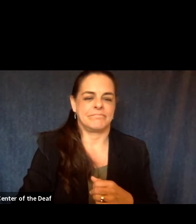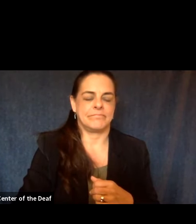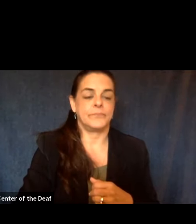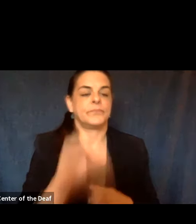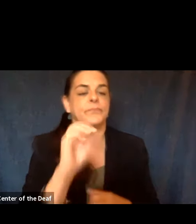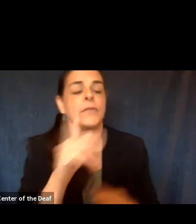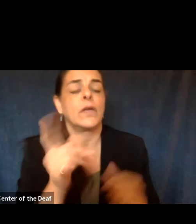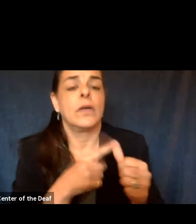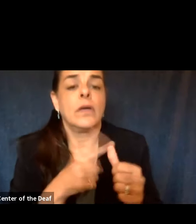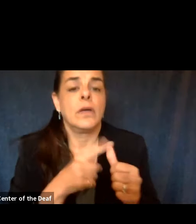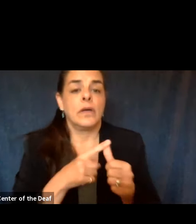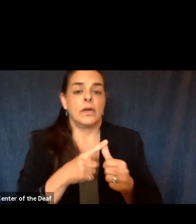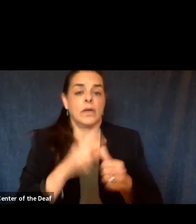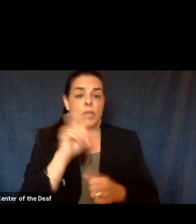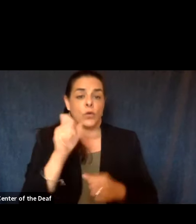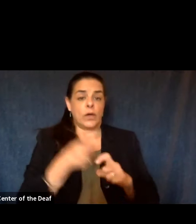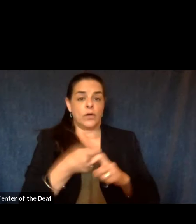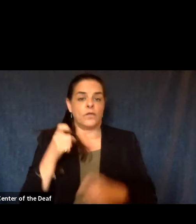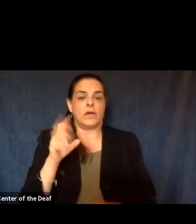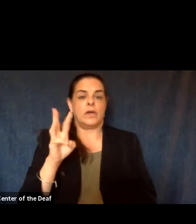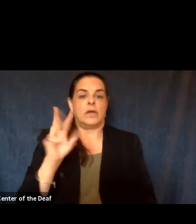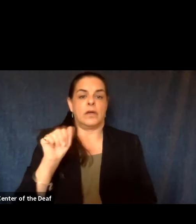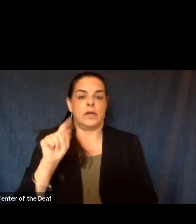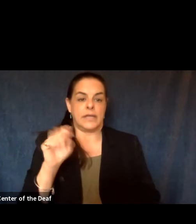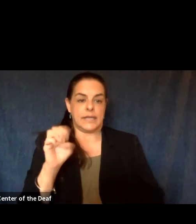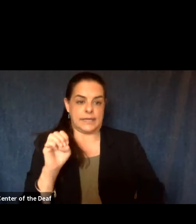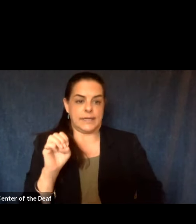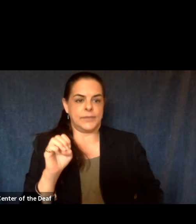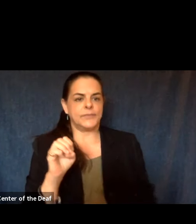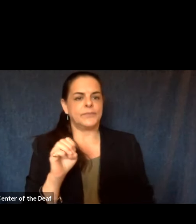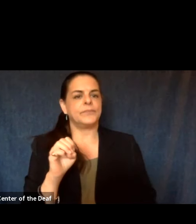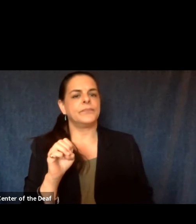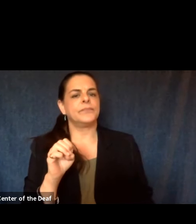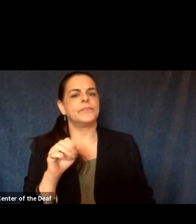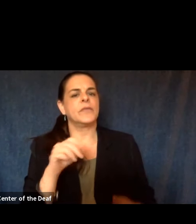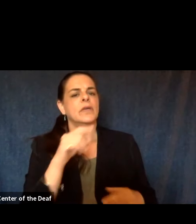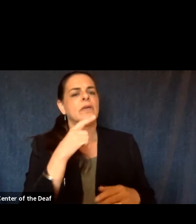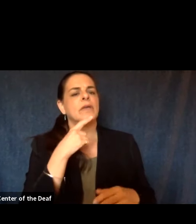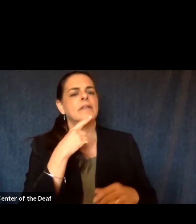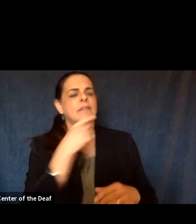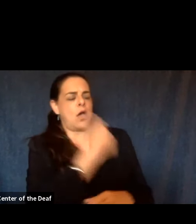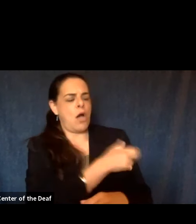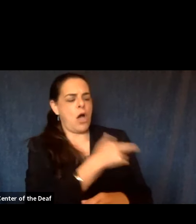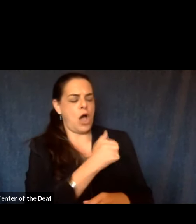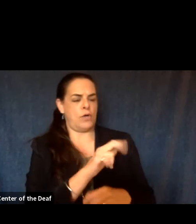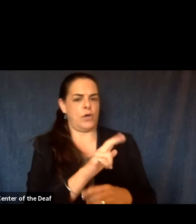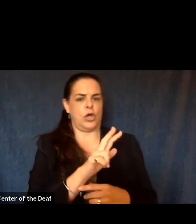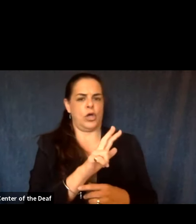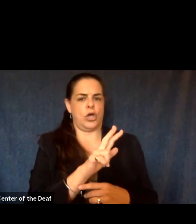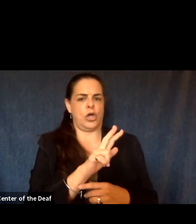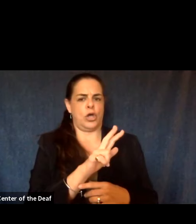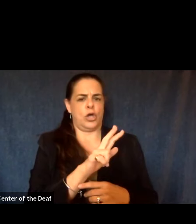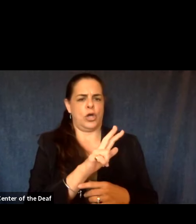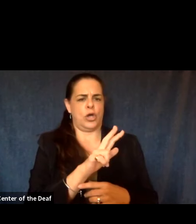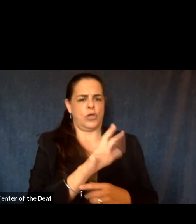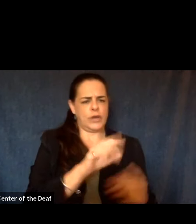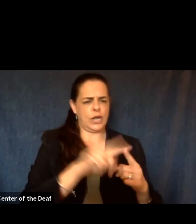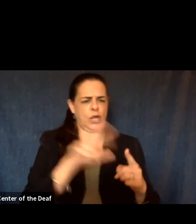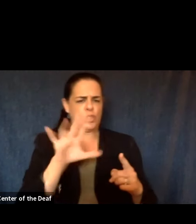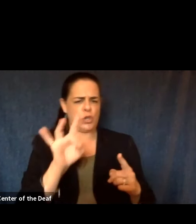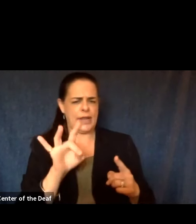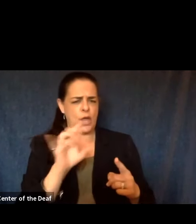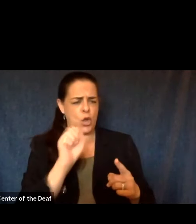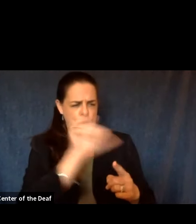Our first question is from WATE. They say hospitalizations went from 39 to 38. Was this a person